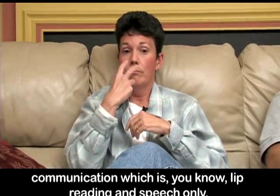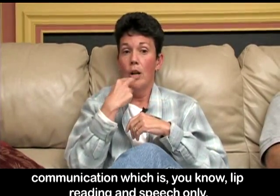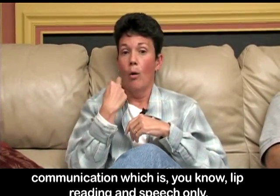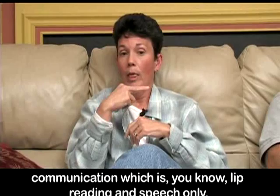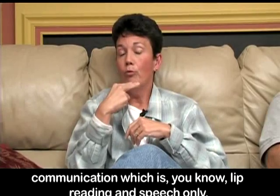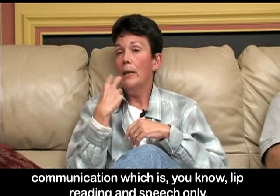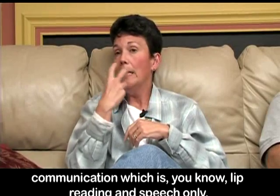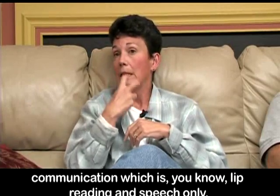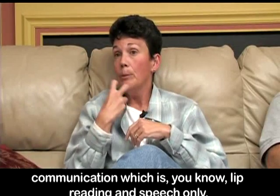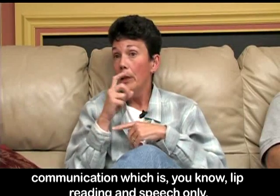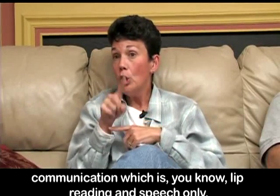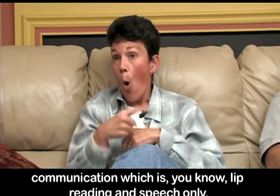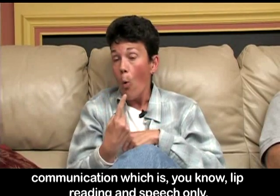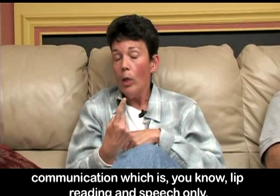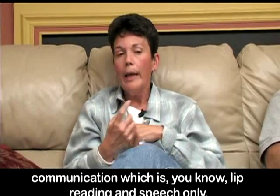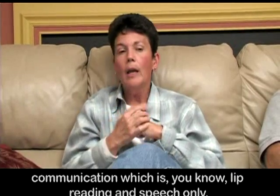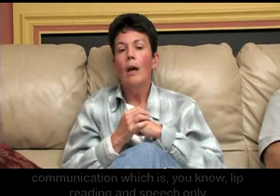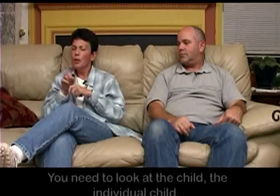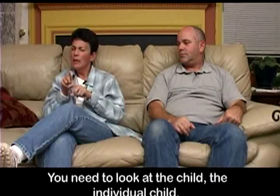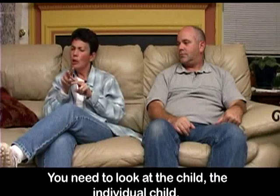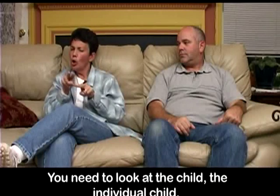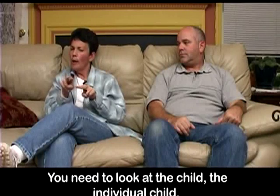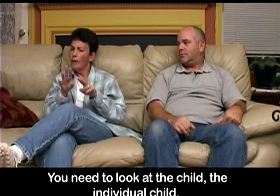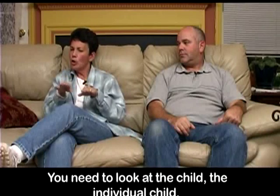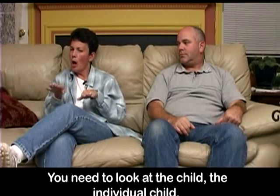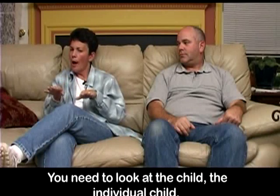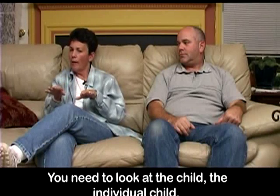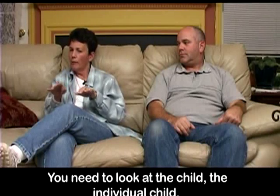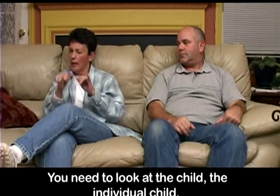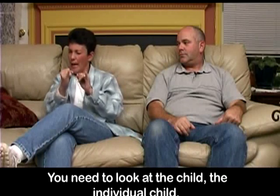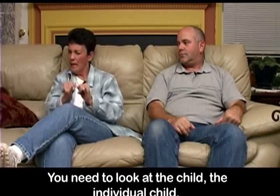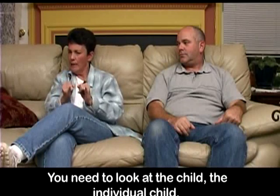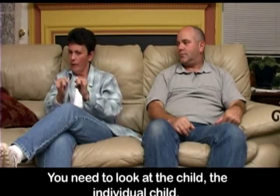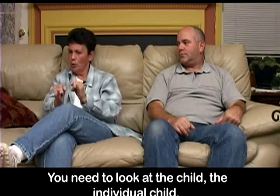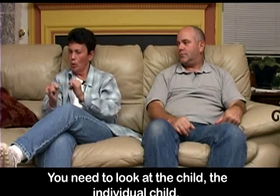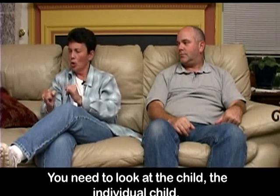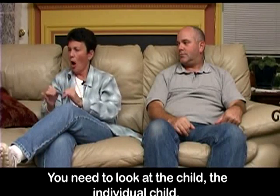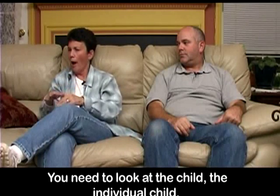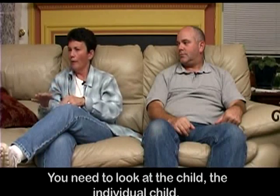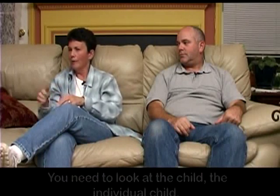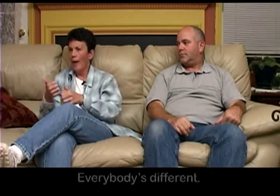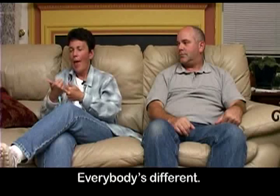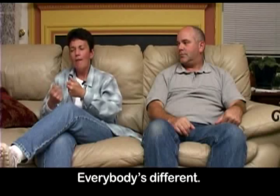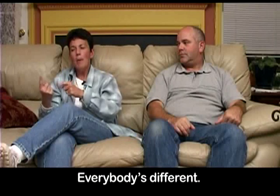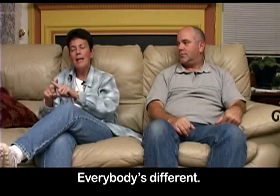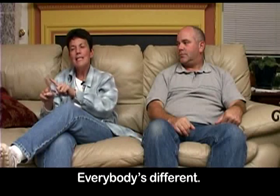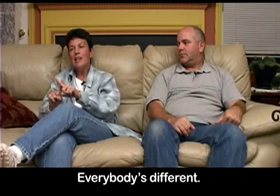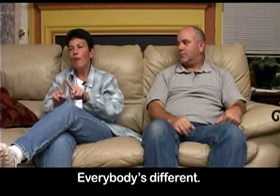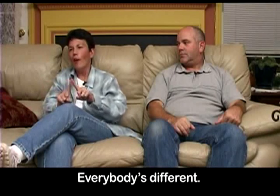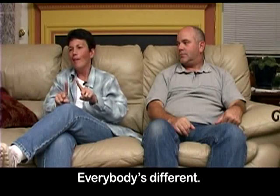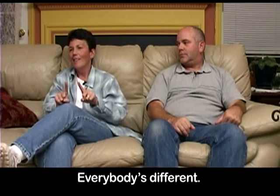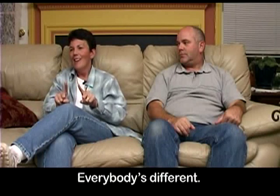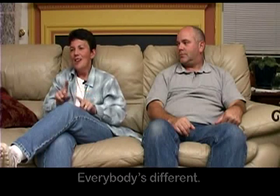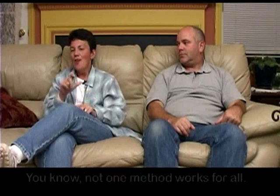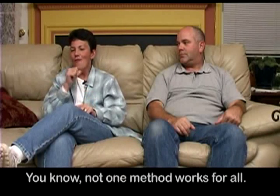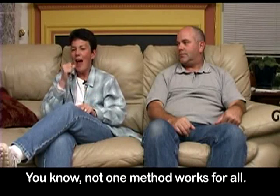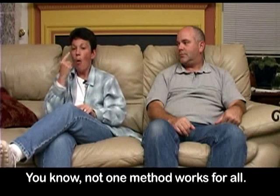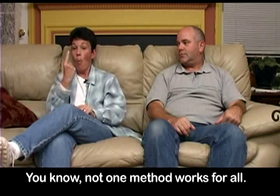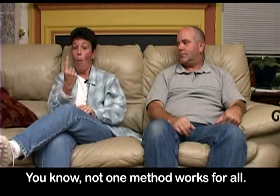know, lip reading and speech only. You need to look at the child, the individual child. Everybody's different. You know, not